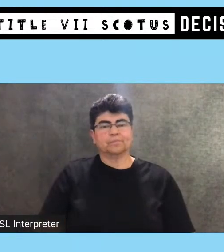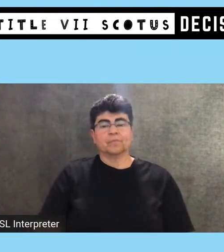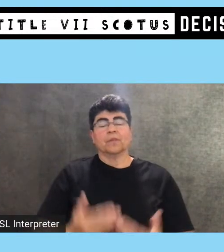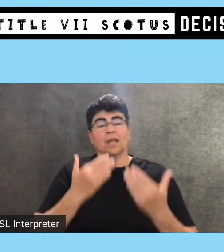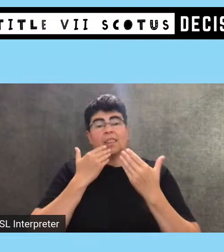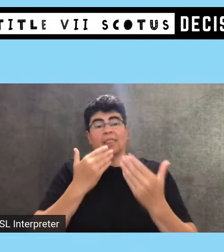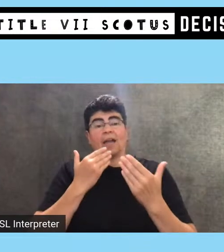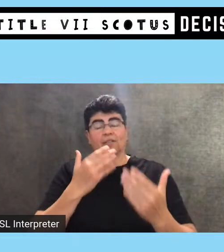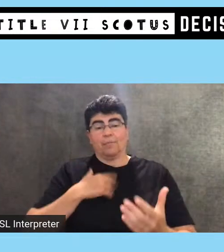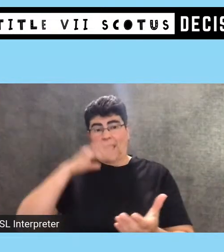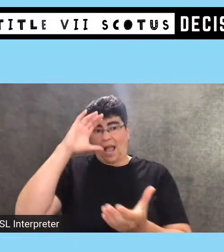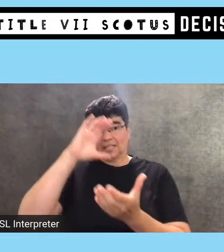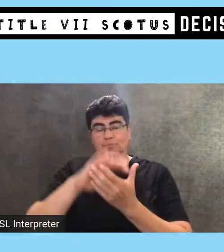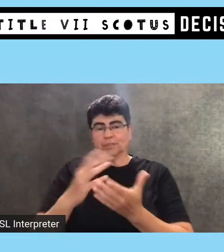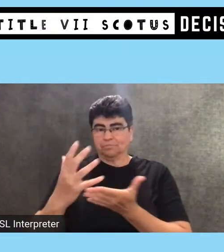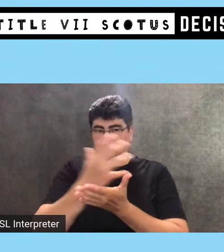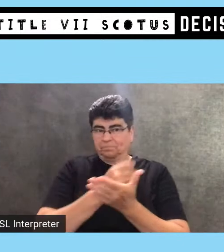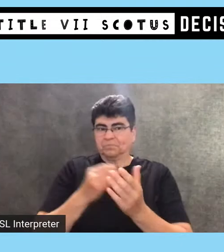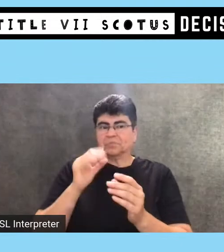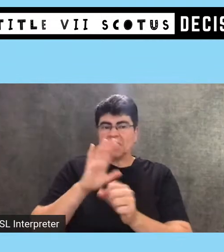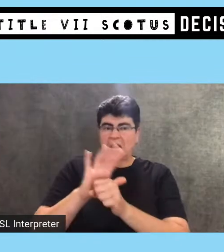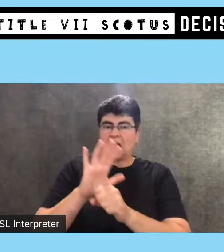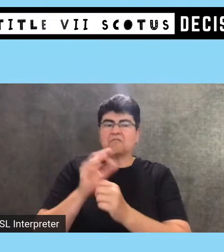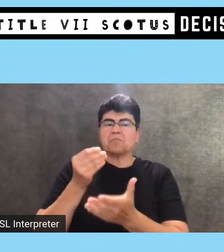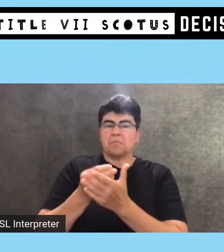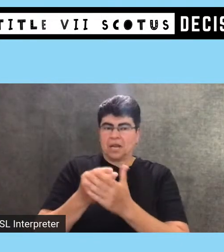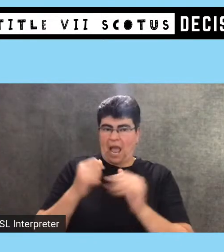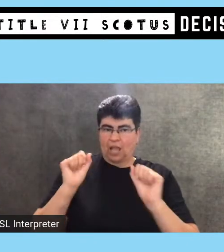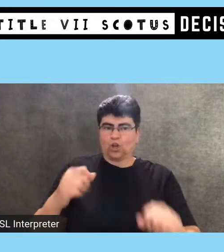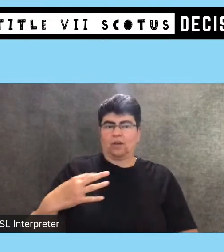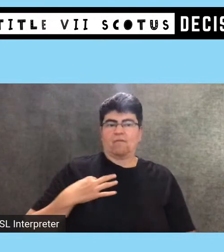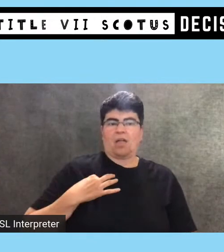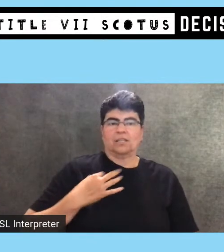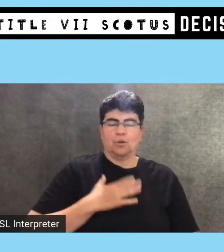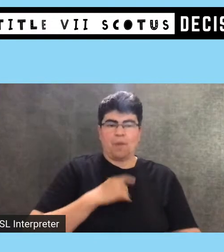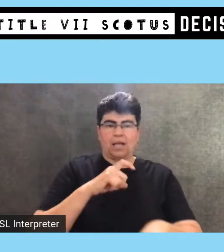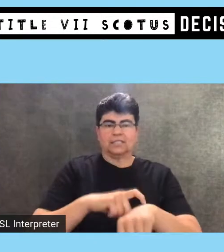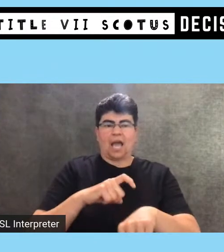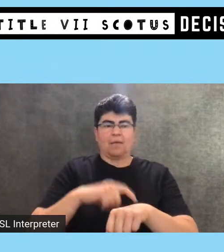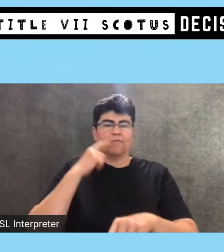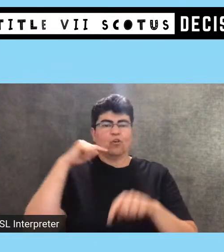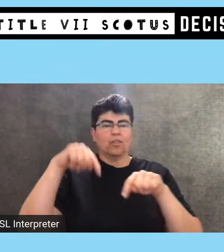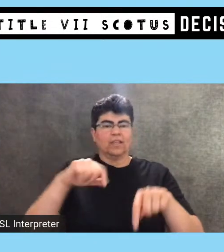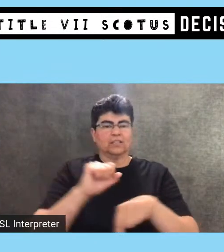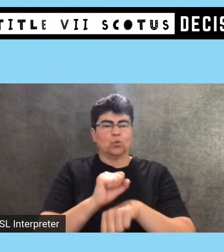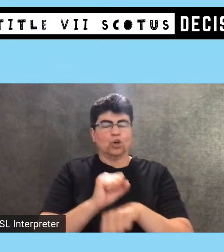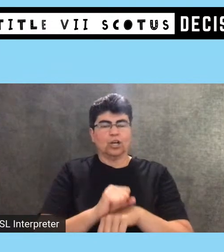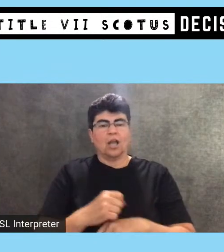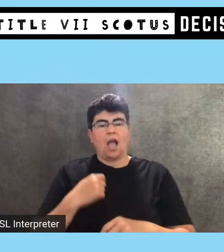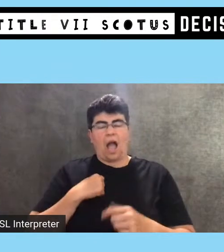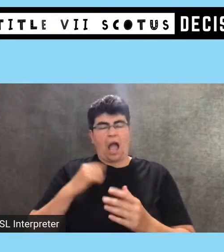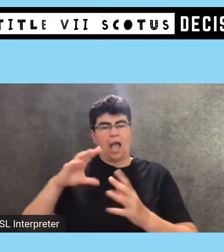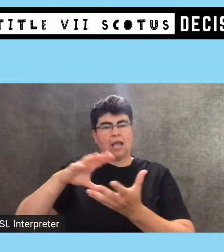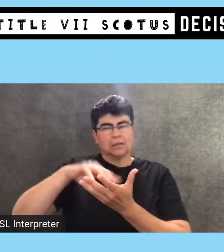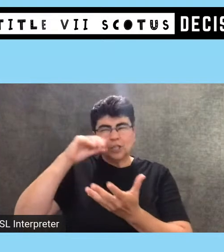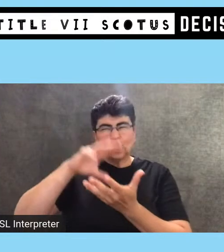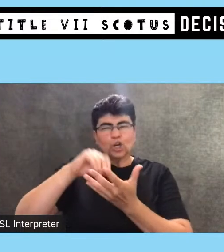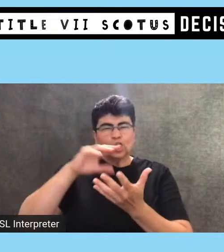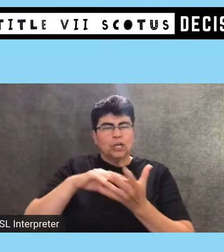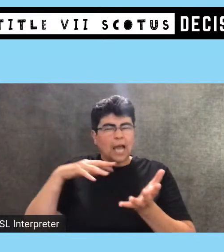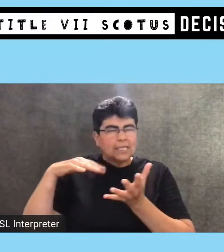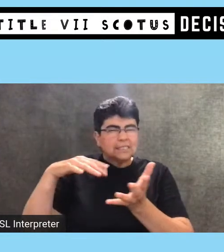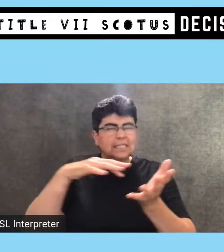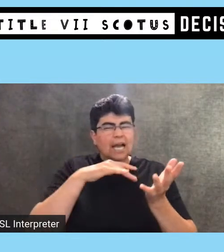thankfully, my husband made enough money at the time that I was able to volunteer my time for this work. I educated myself, I